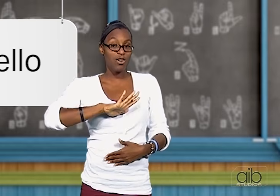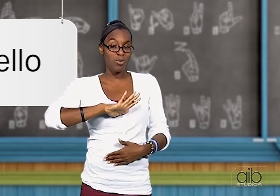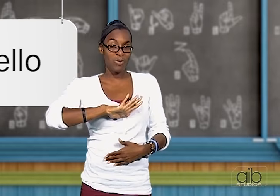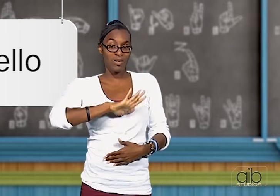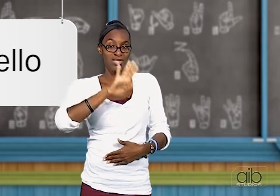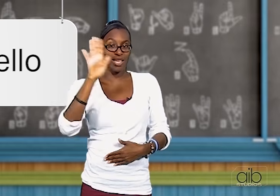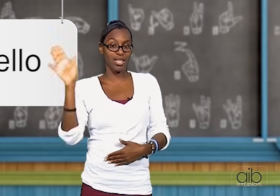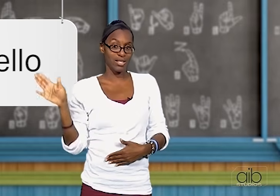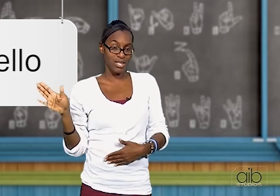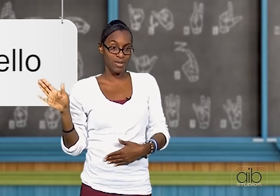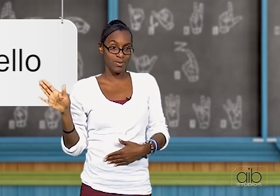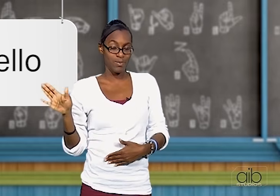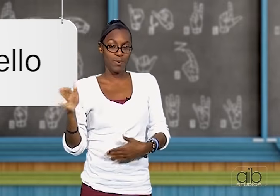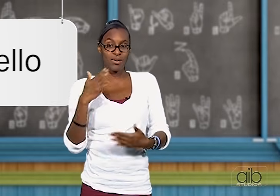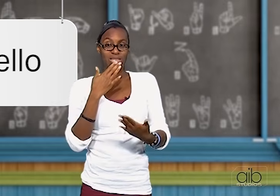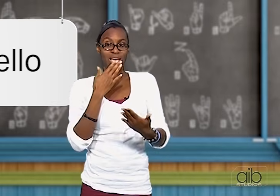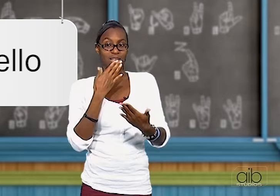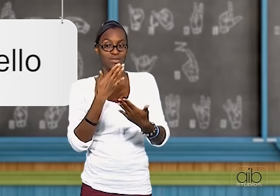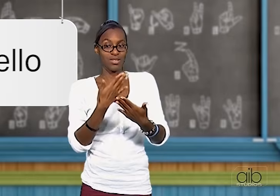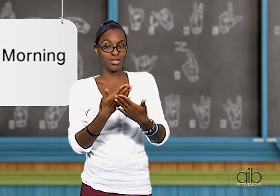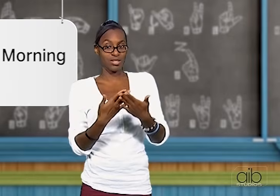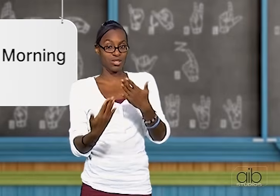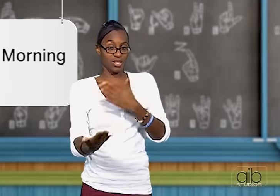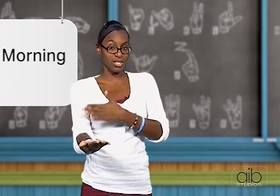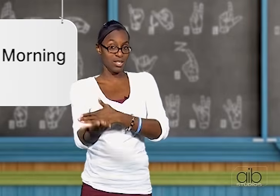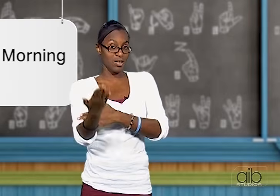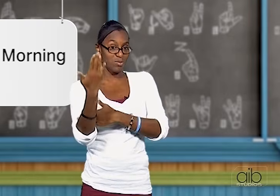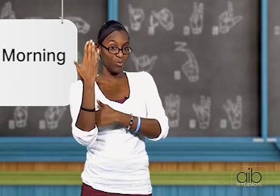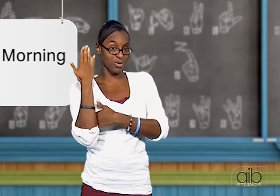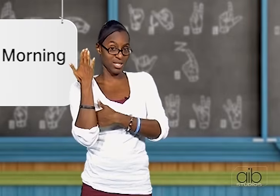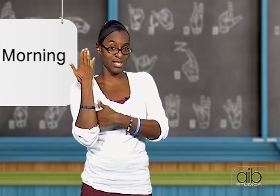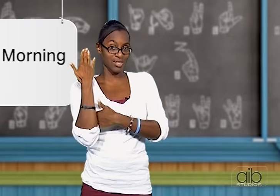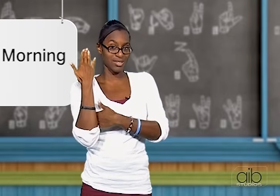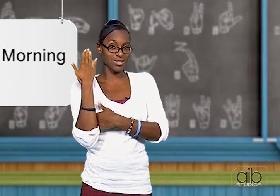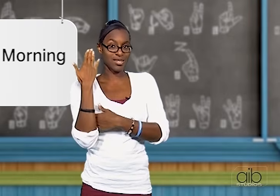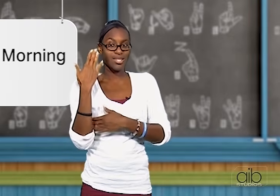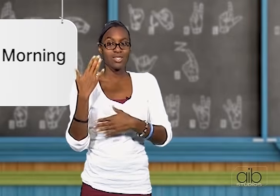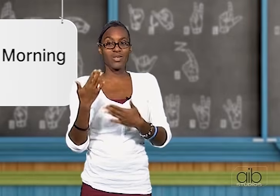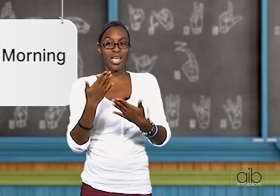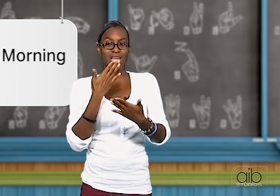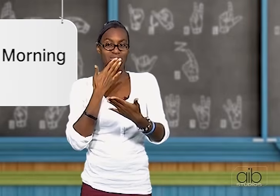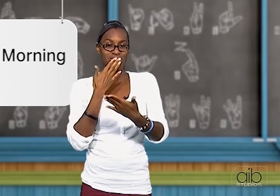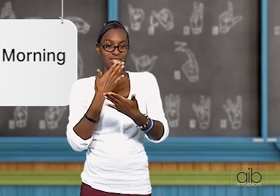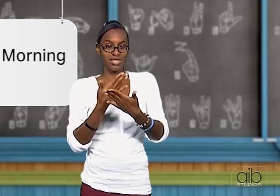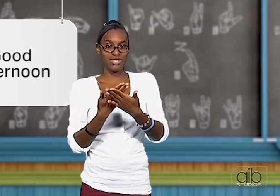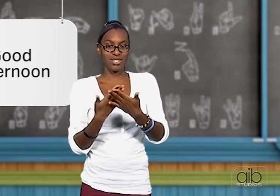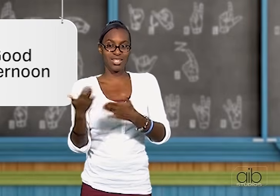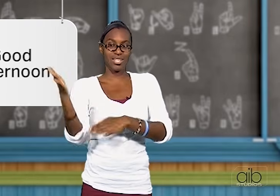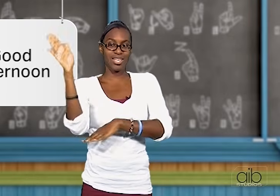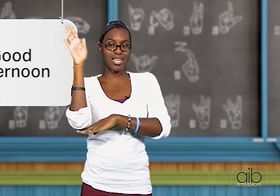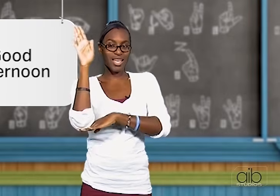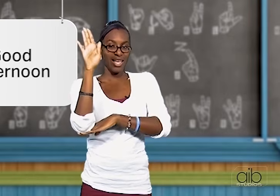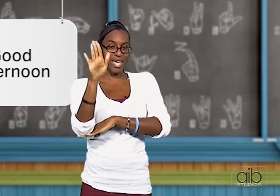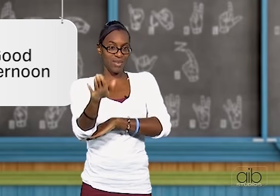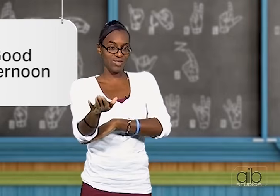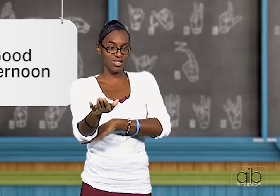informal way of saying hello. You have good morning. You have good